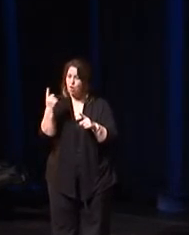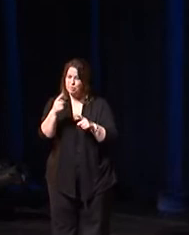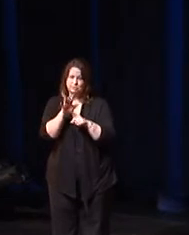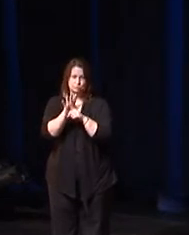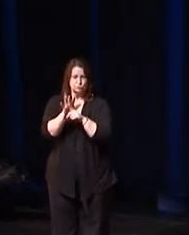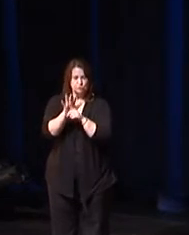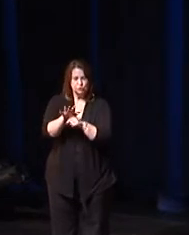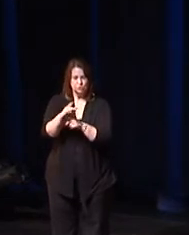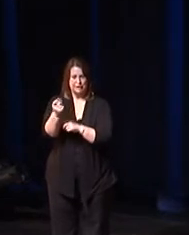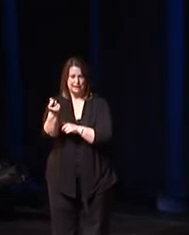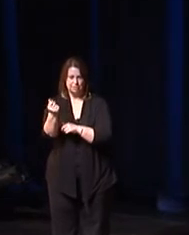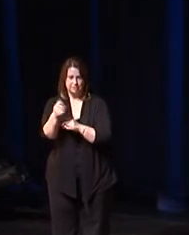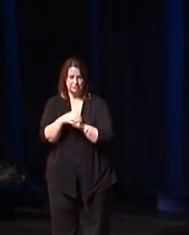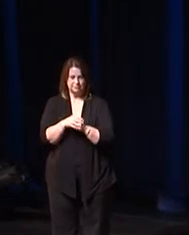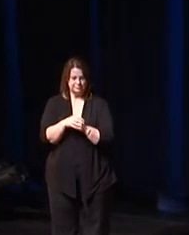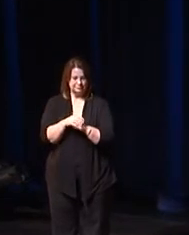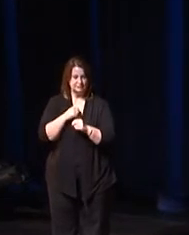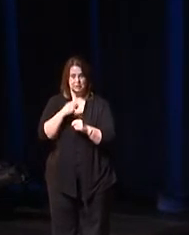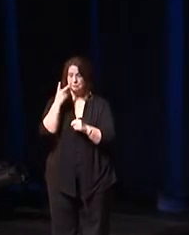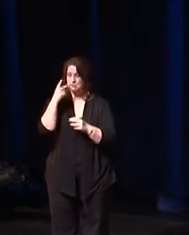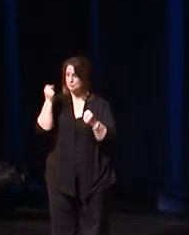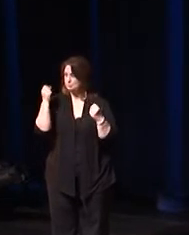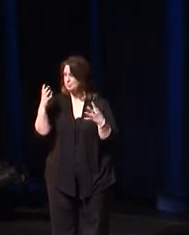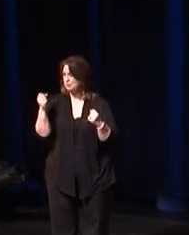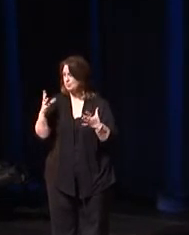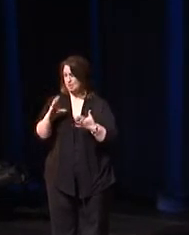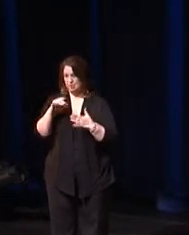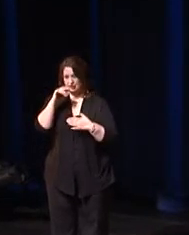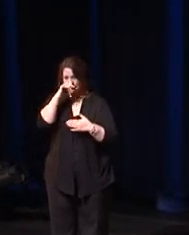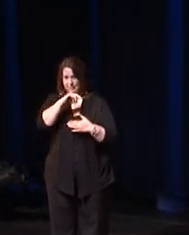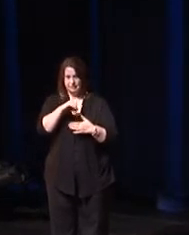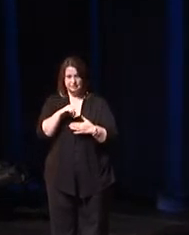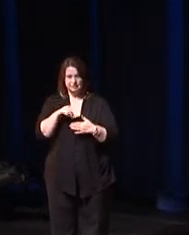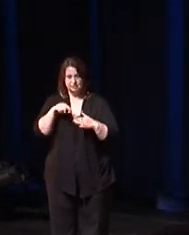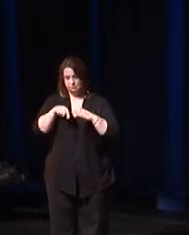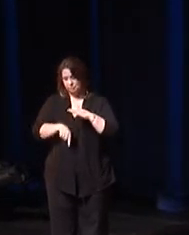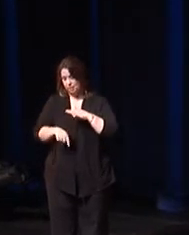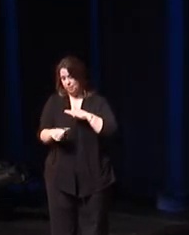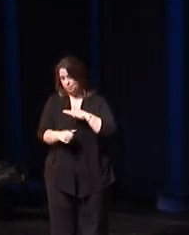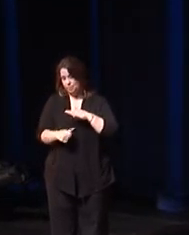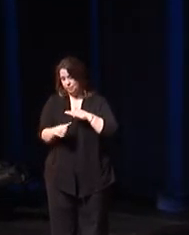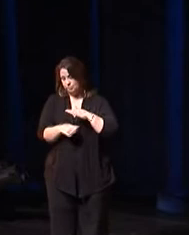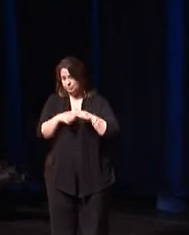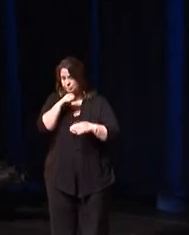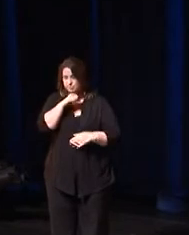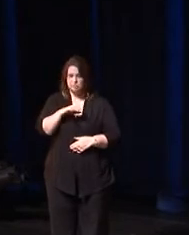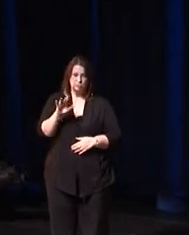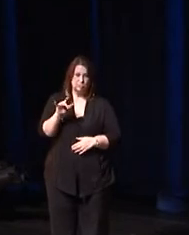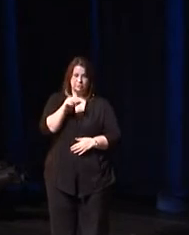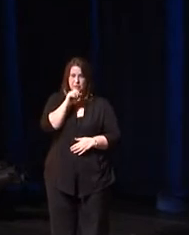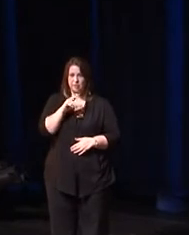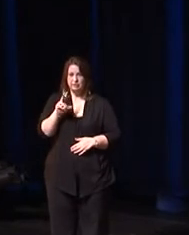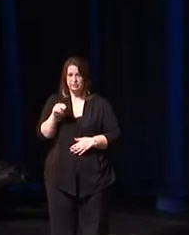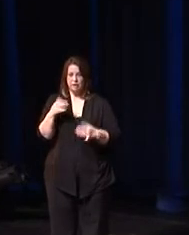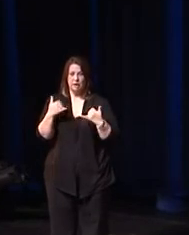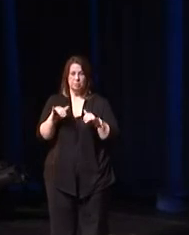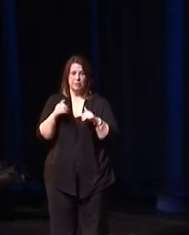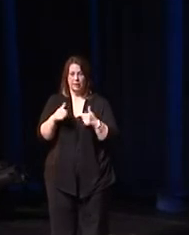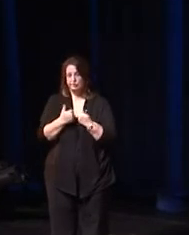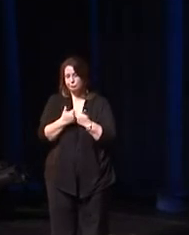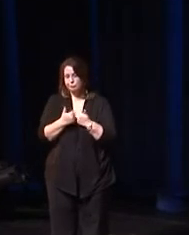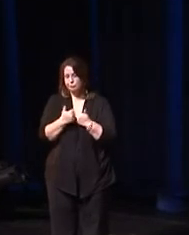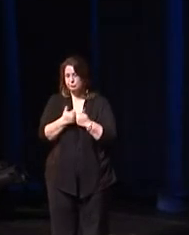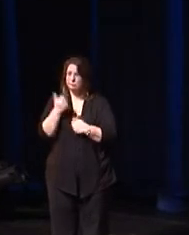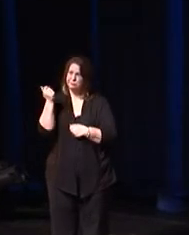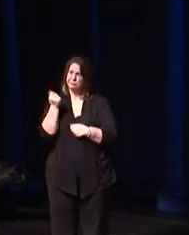push some. And I'm seeing too many of these kids, you know, down in the basement. They're now 25, 30 years old. They're down in the basement playing video games. They're on